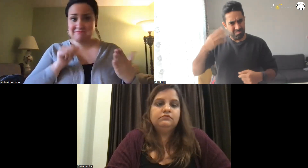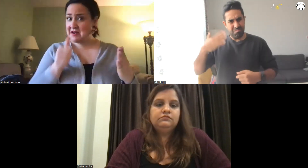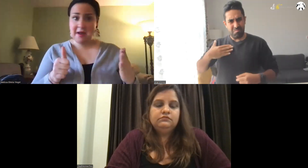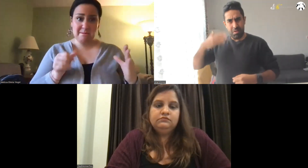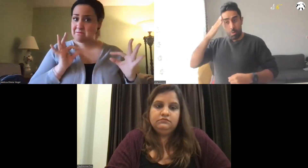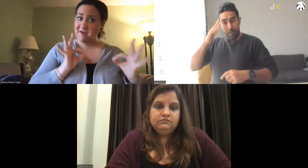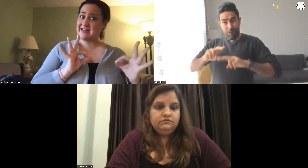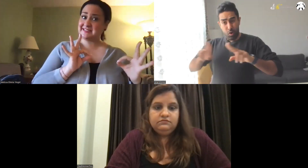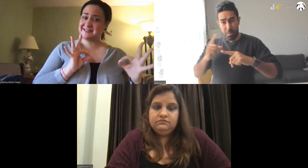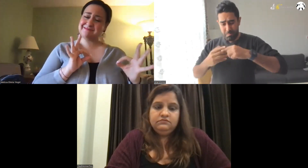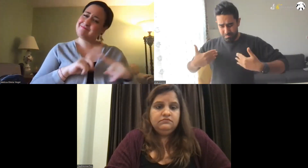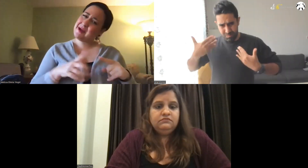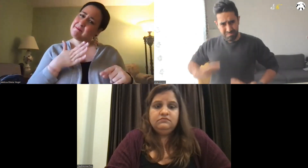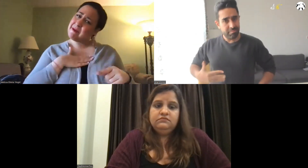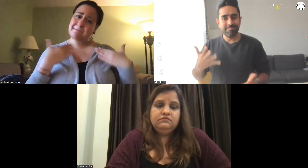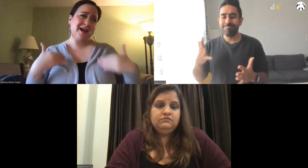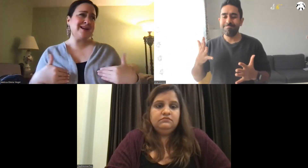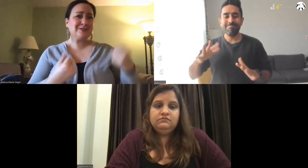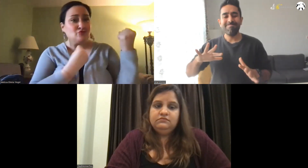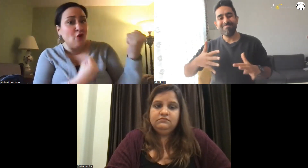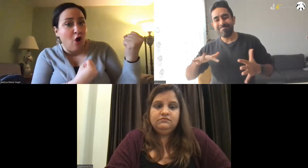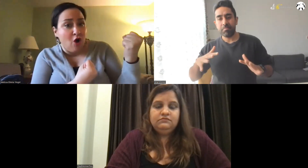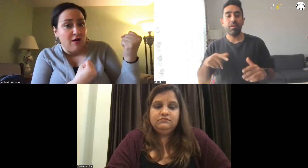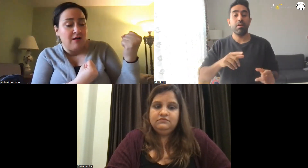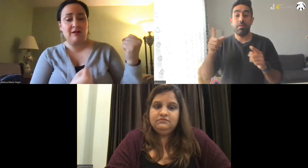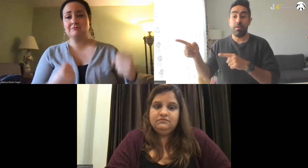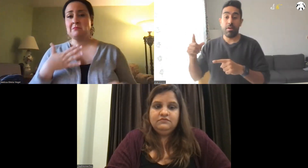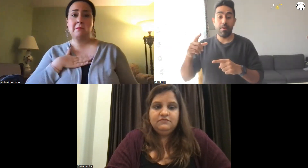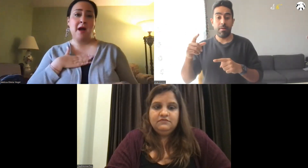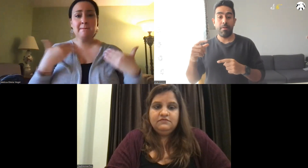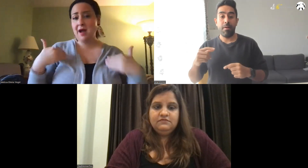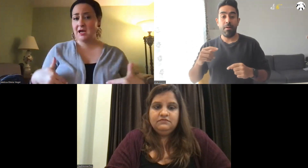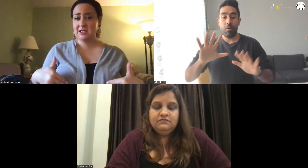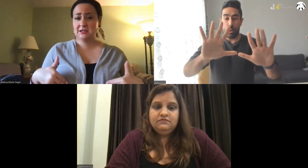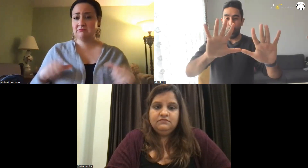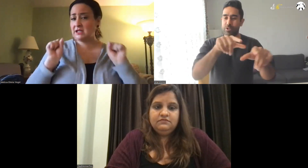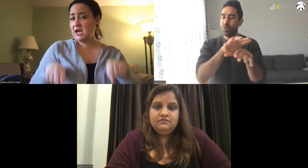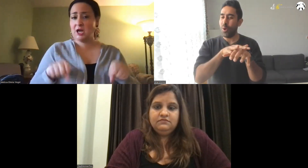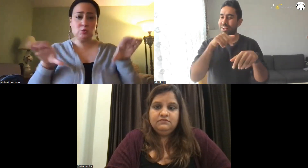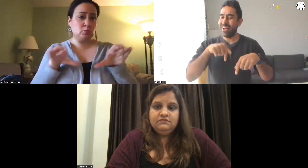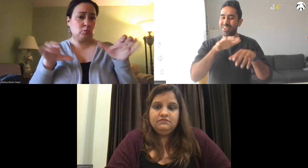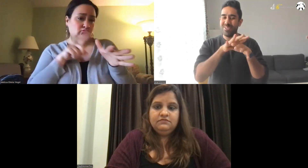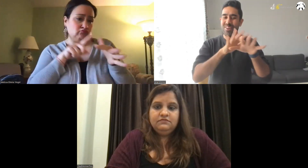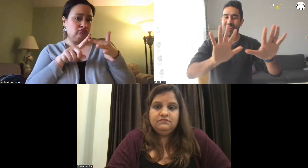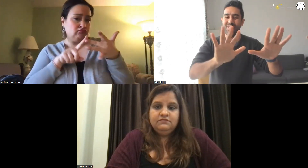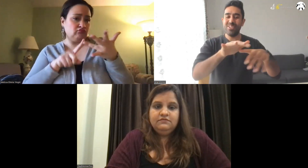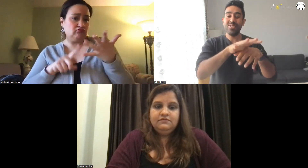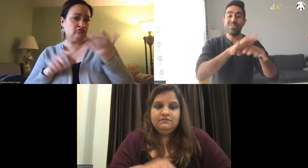okay the way I am, and I'm perfect the way I am. I'm strong. It's my body. I can